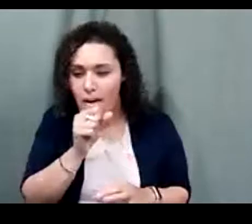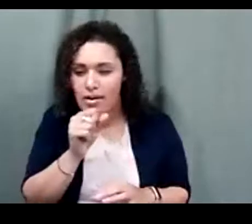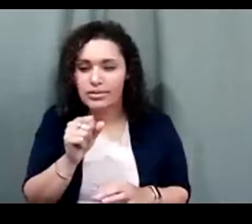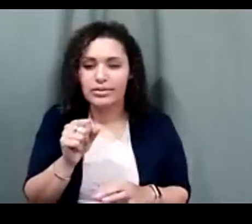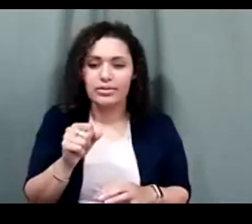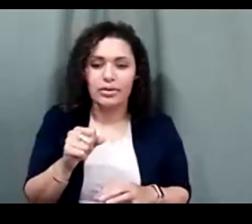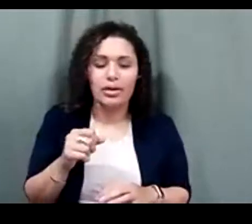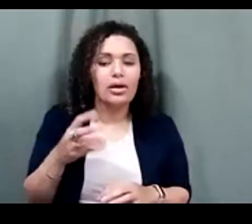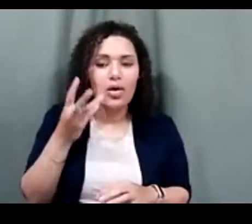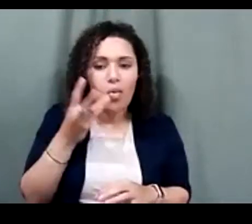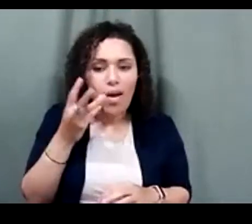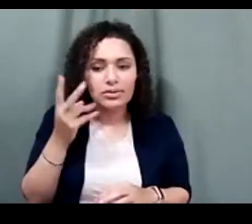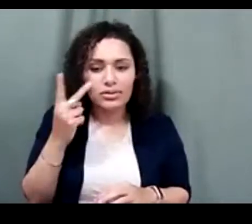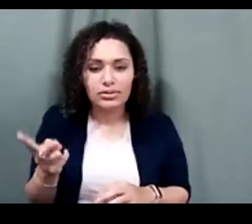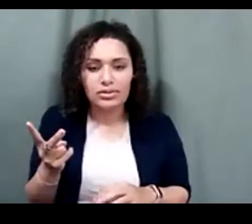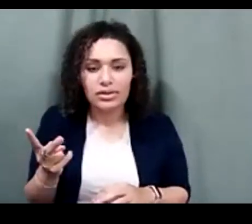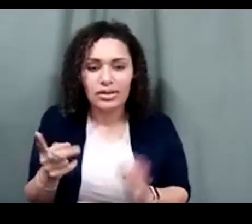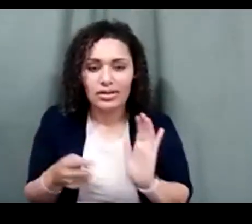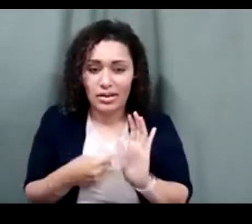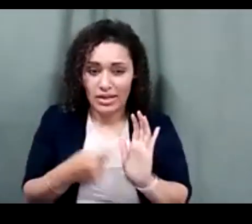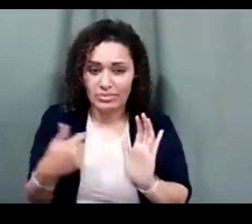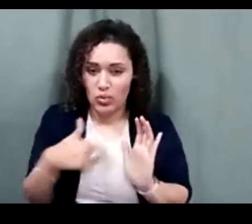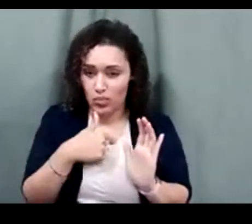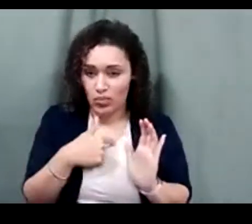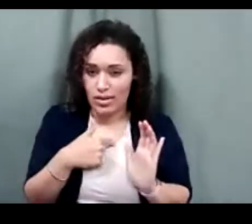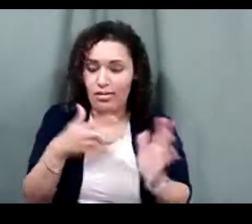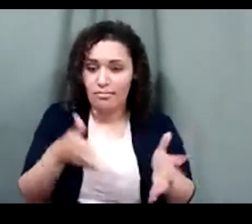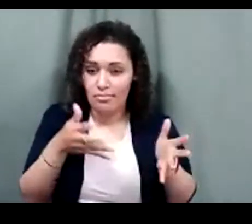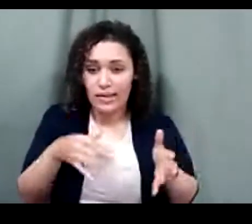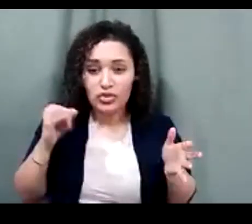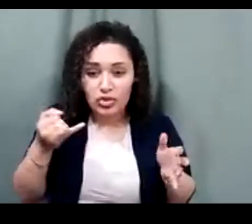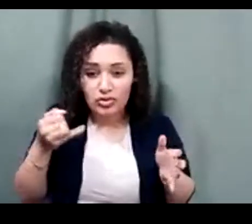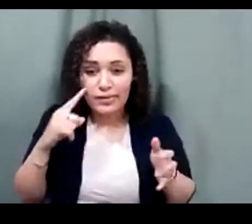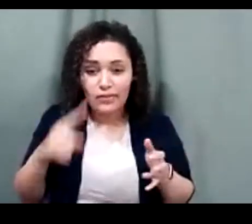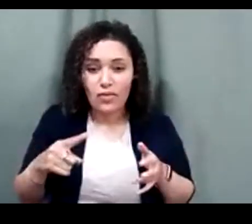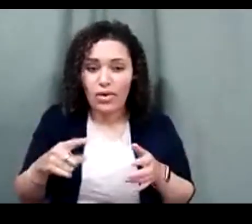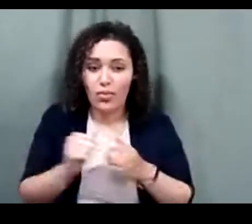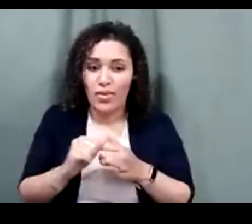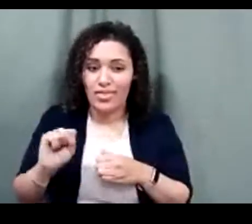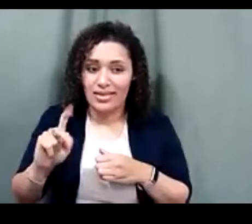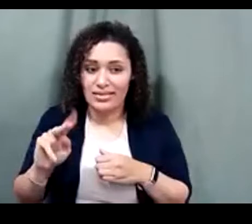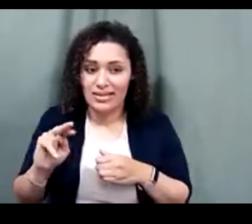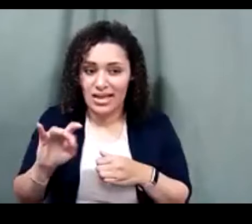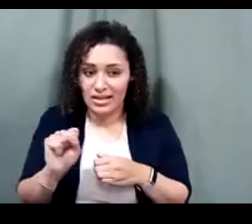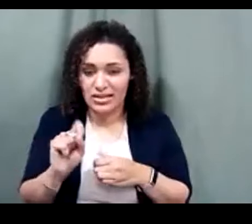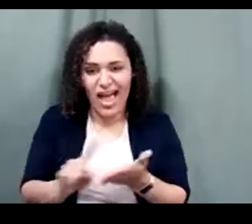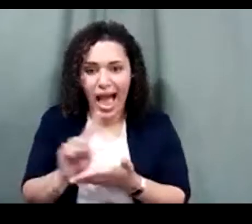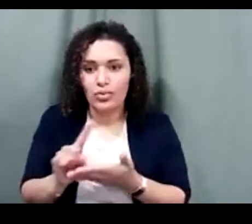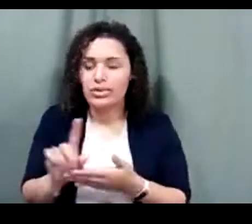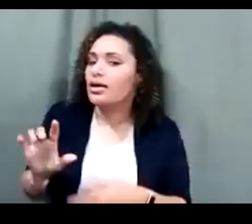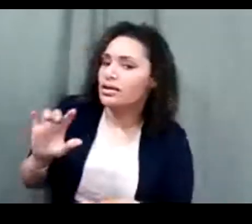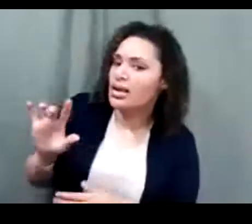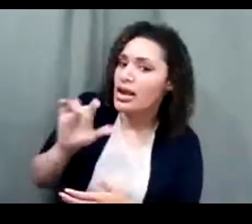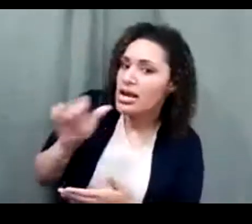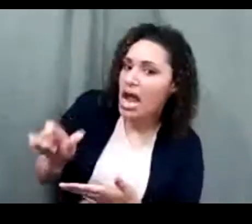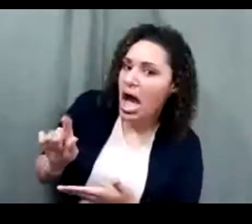even we let the juice sit with the skins but a matter of hours, not days or weeks.